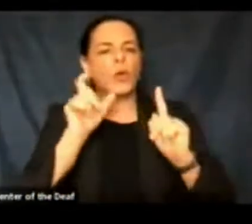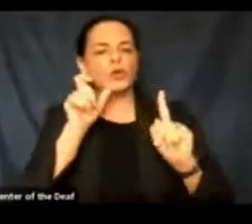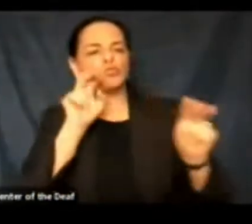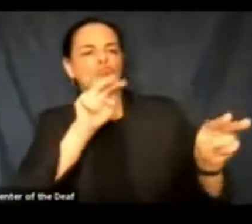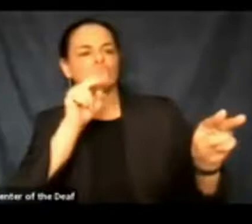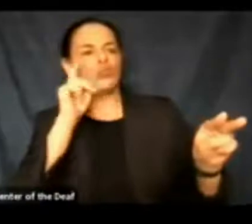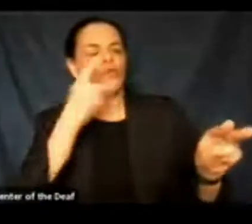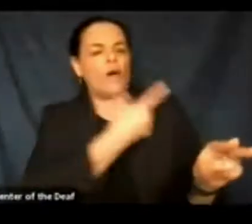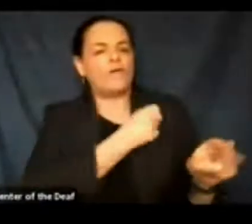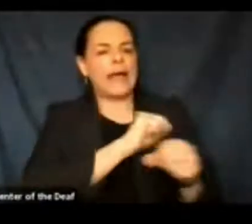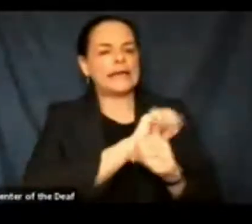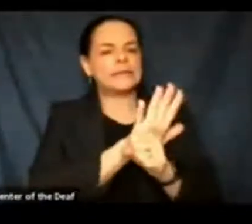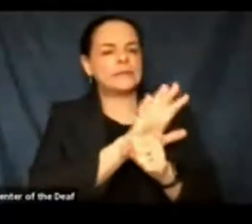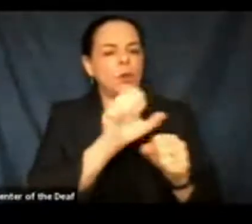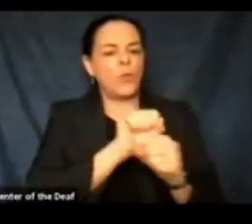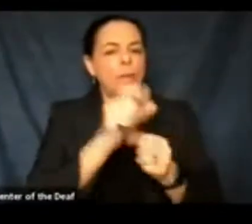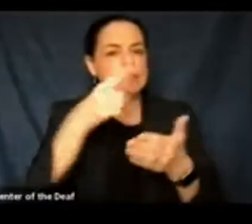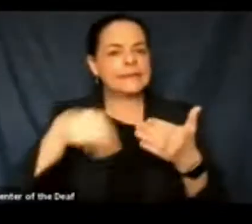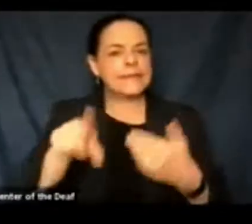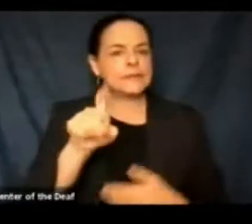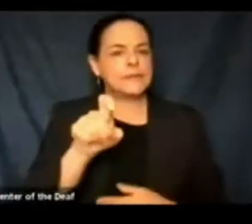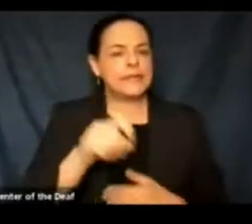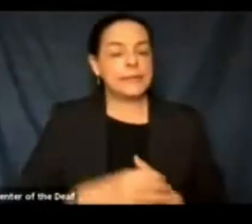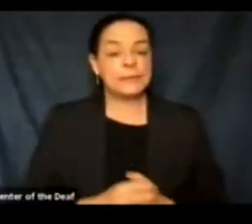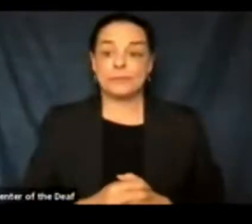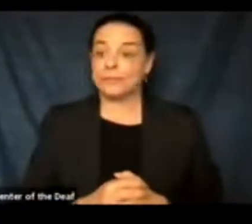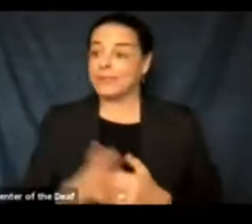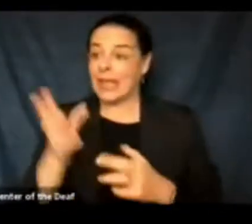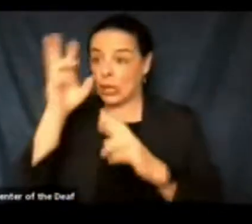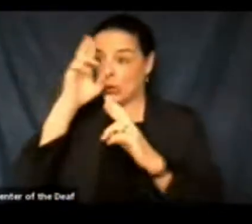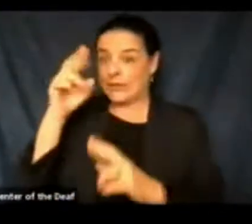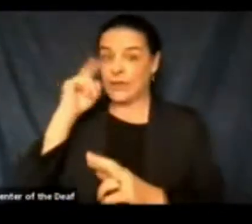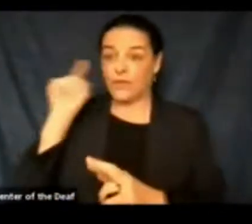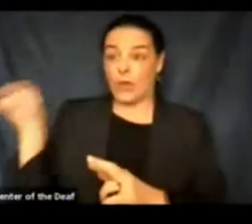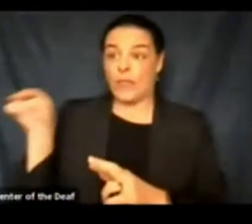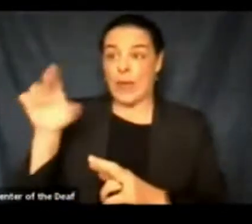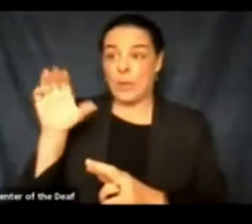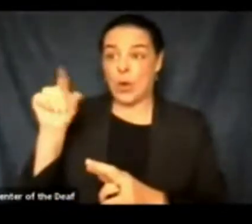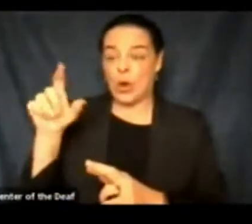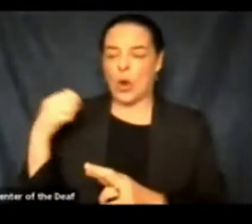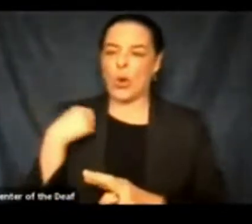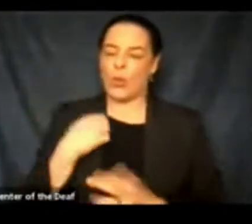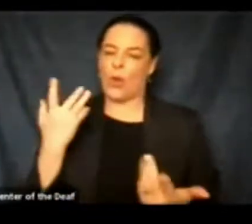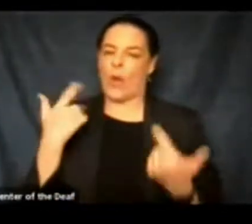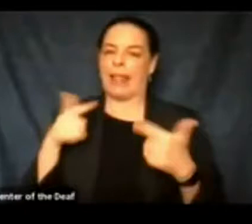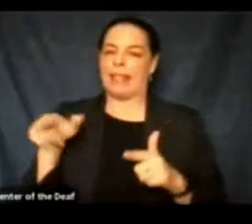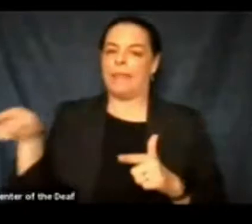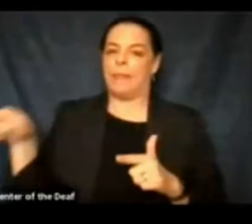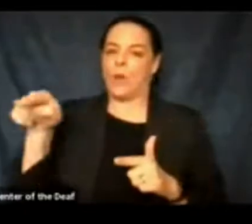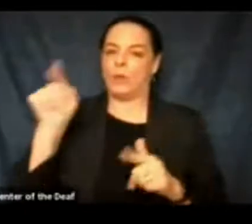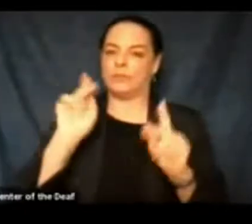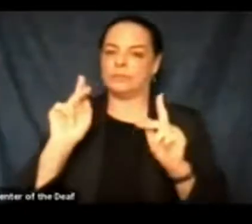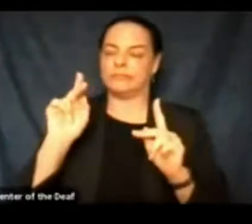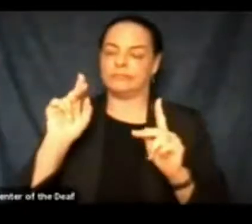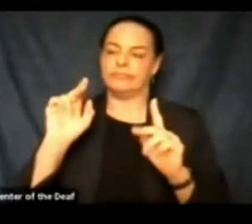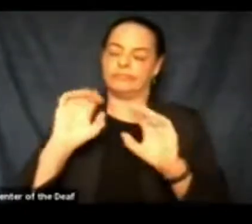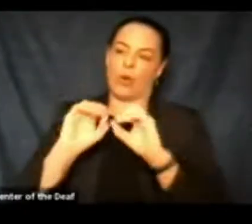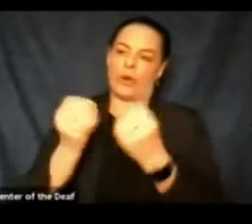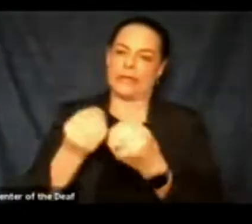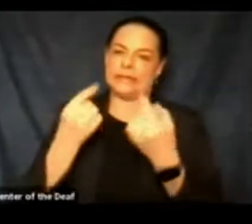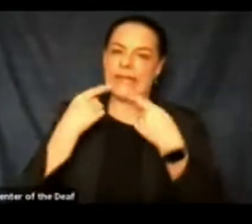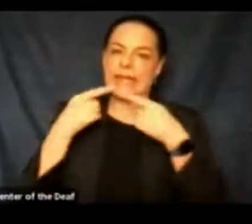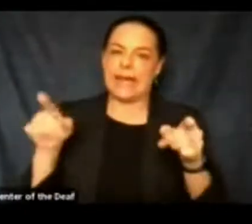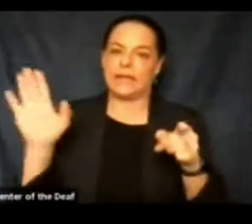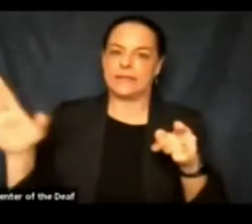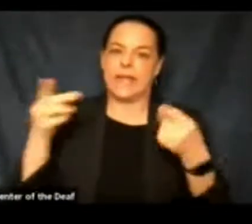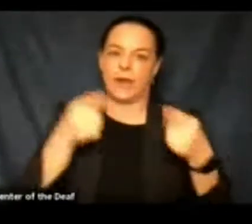for vaccine appointments next week? You know, out of respect for them, Cole, we're going to wait and let them announce their events, and I'm sure they'll